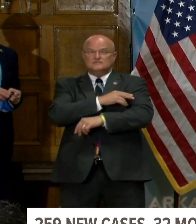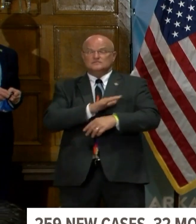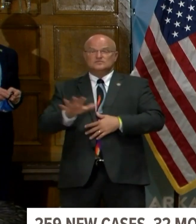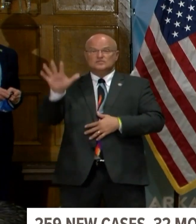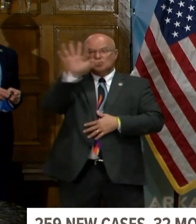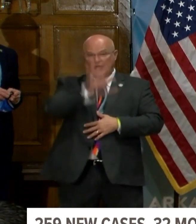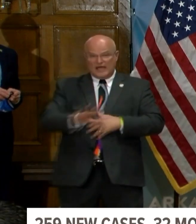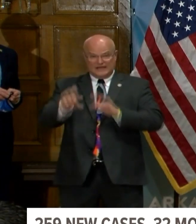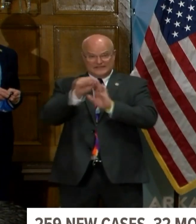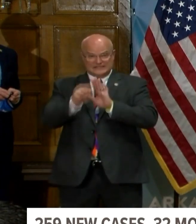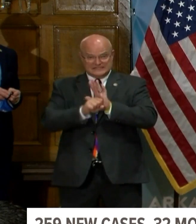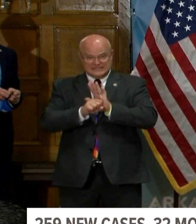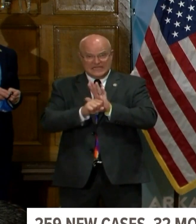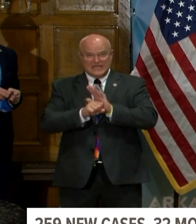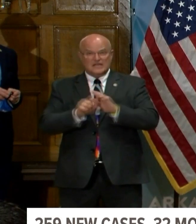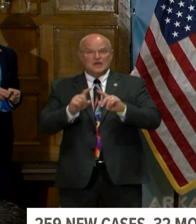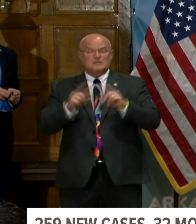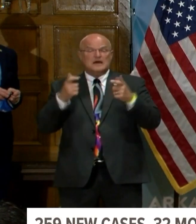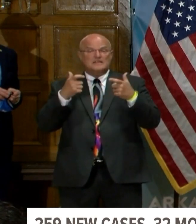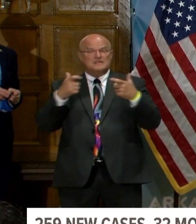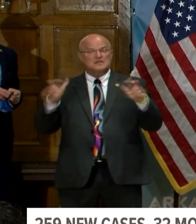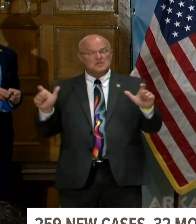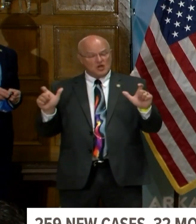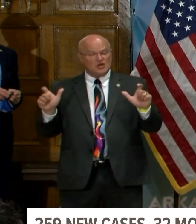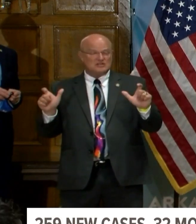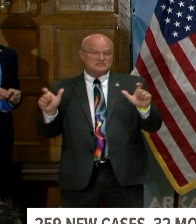throughout the state, but the largest